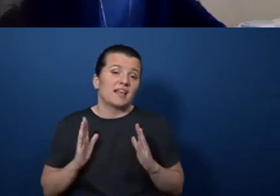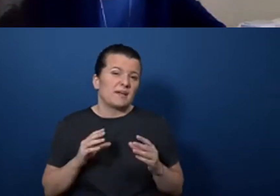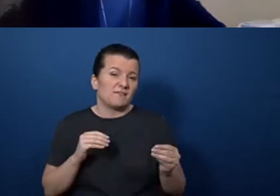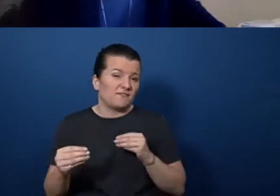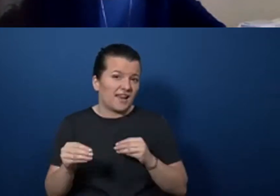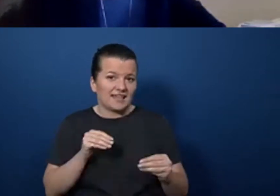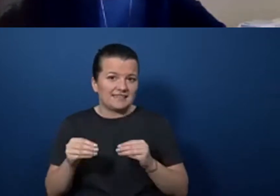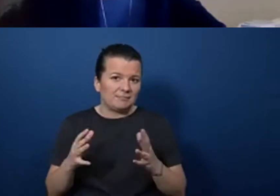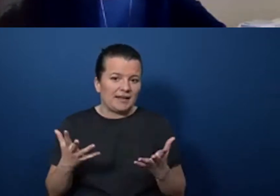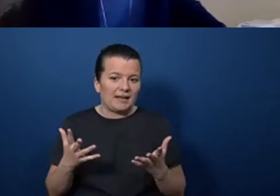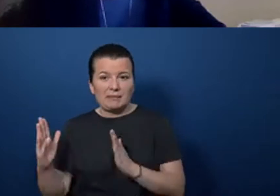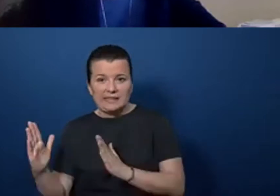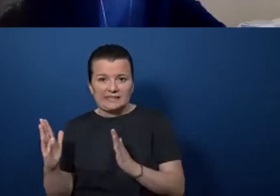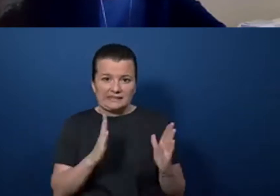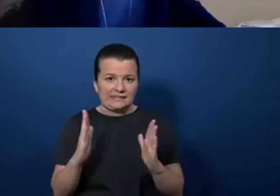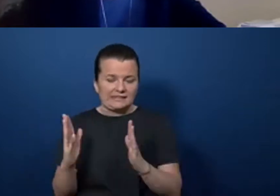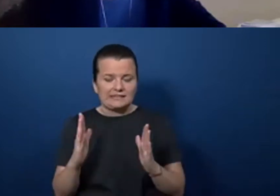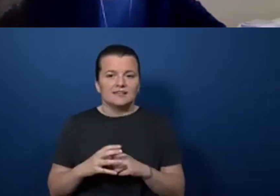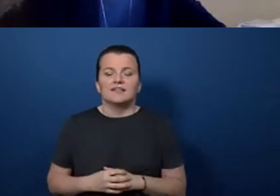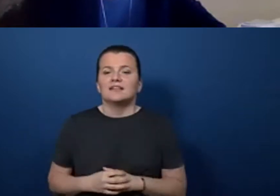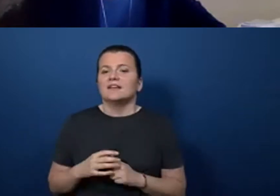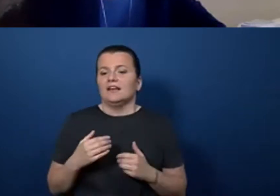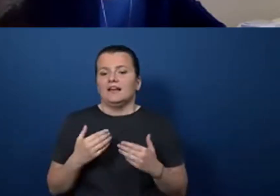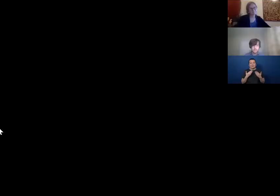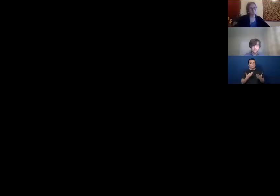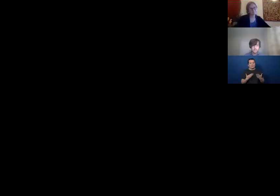like to introduce someone who is also very important